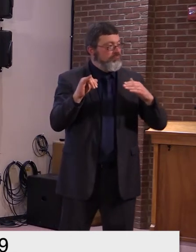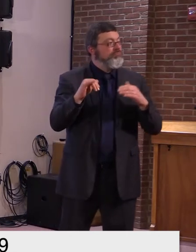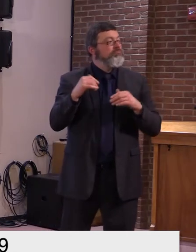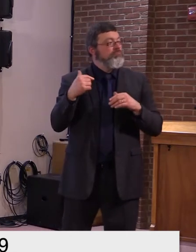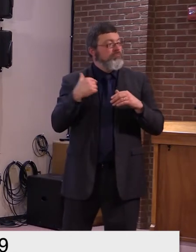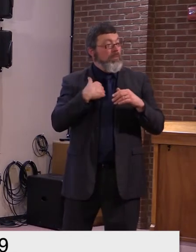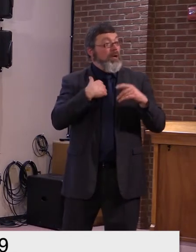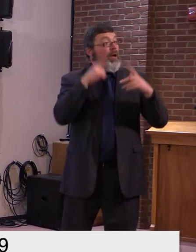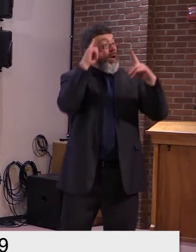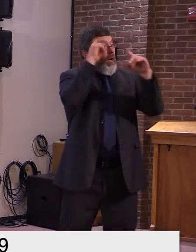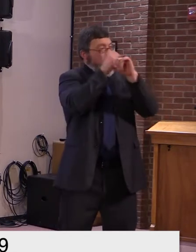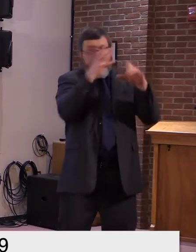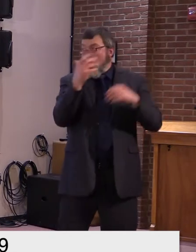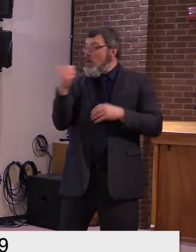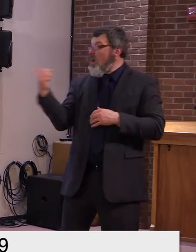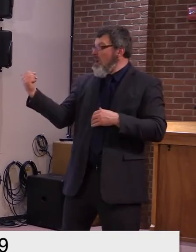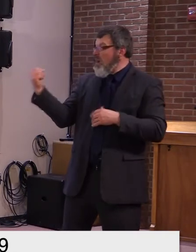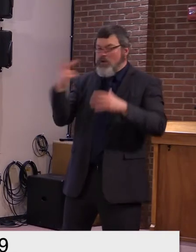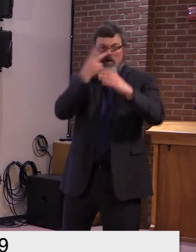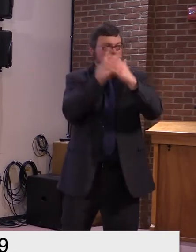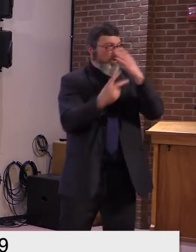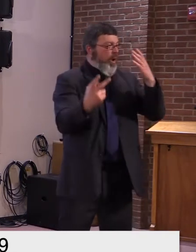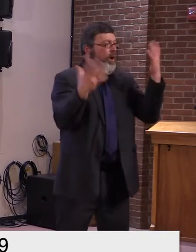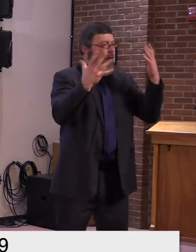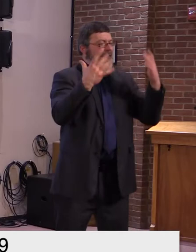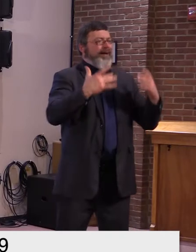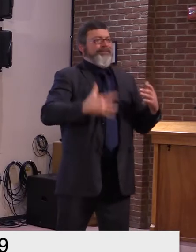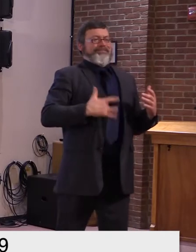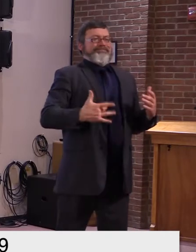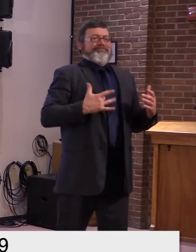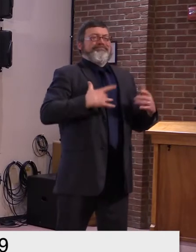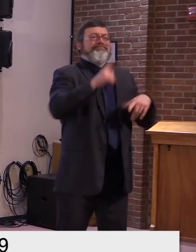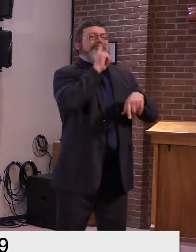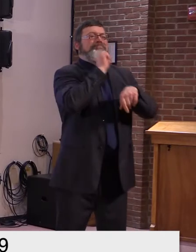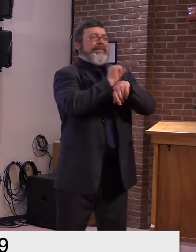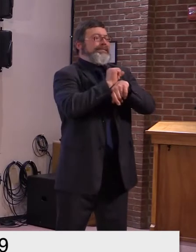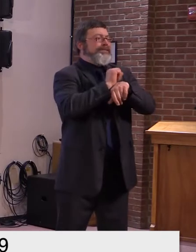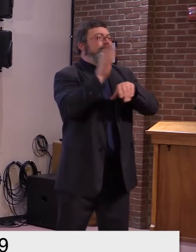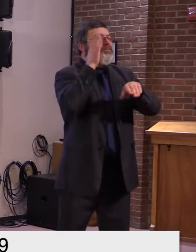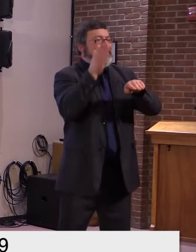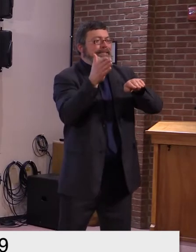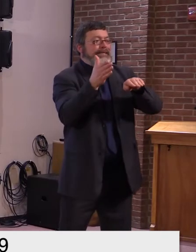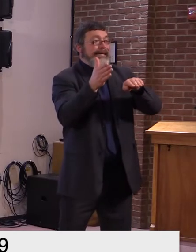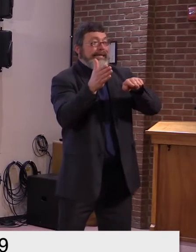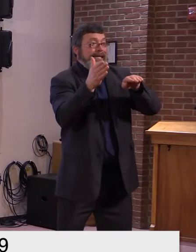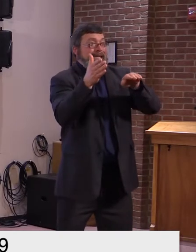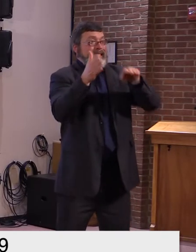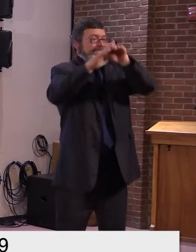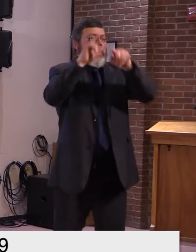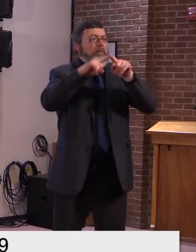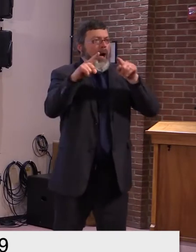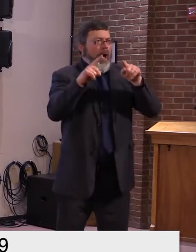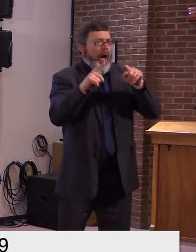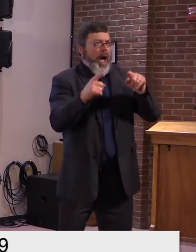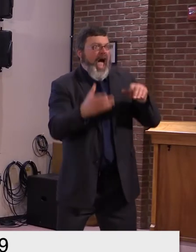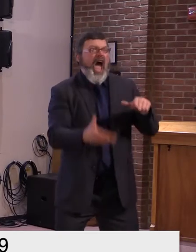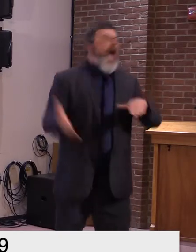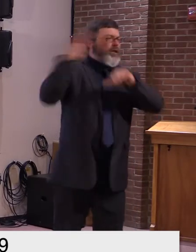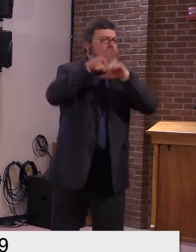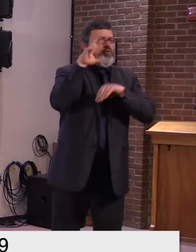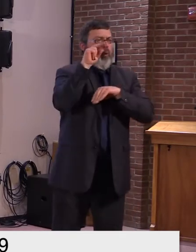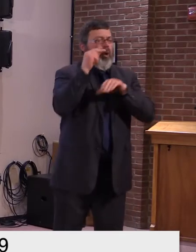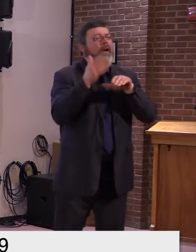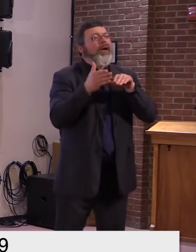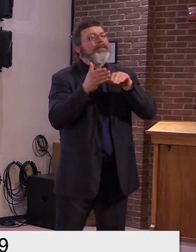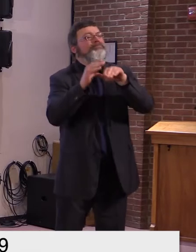next 4 weeks, there has been a significant reduction in the rate of that increase. And I